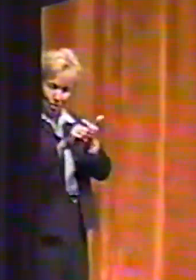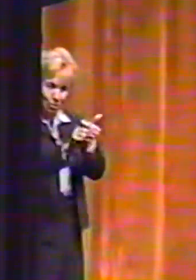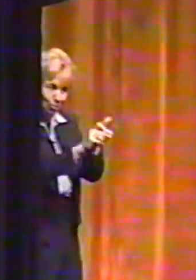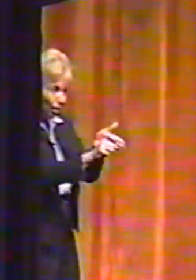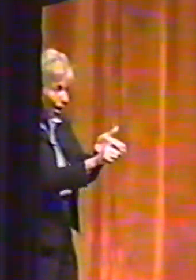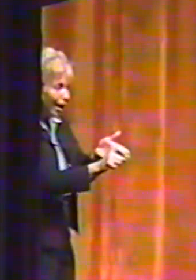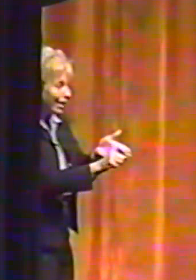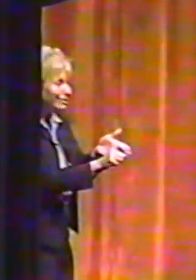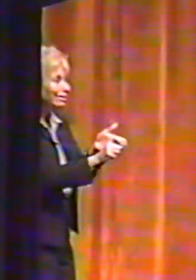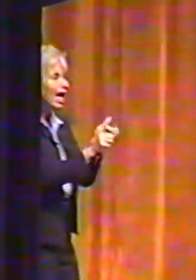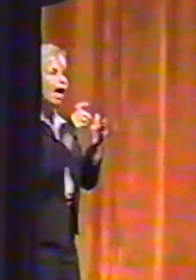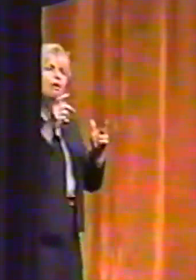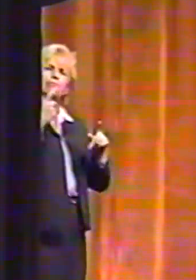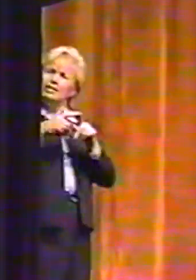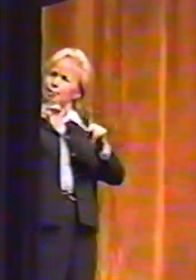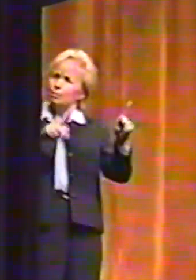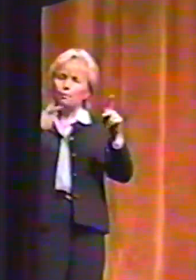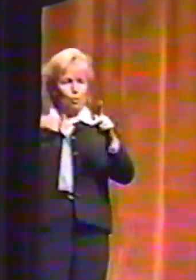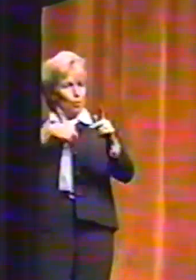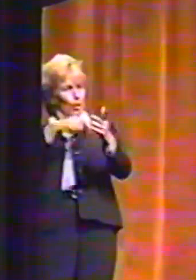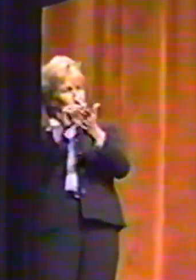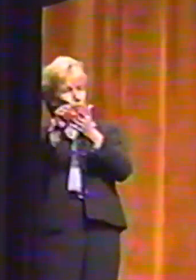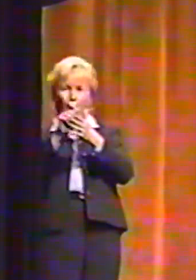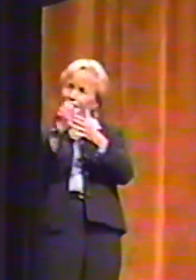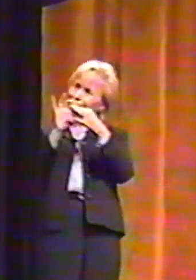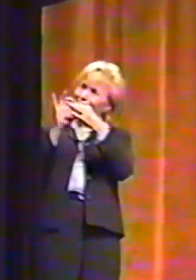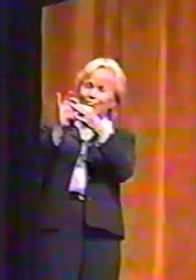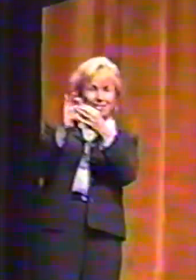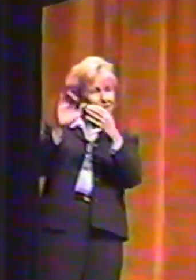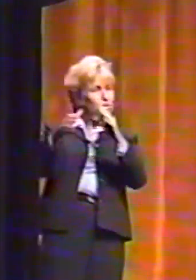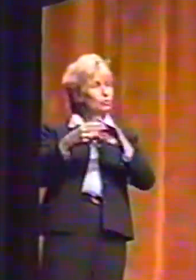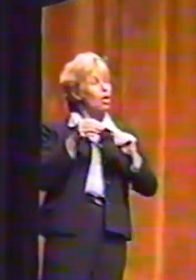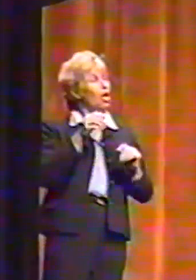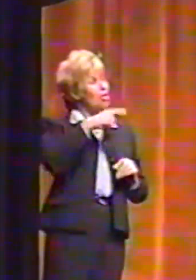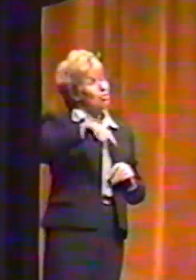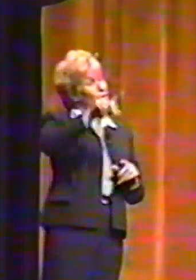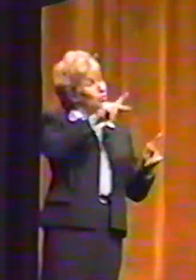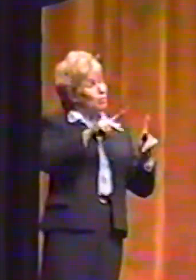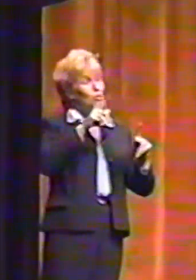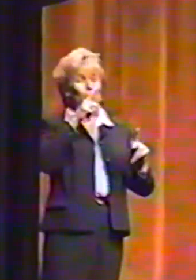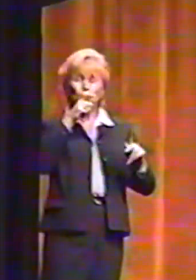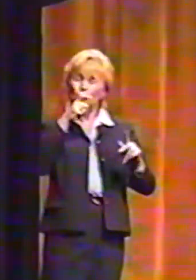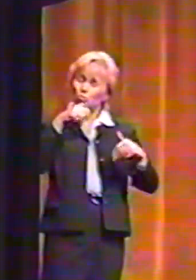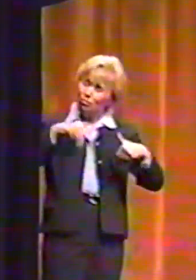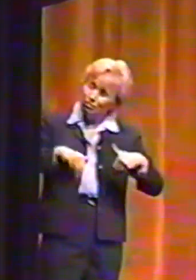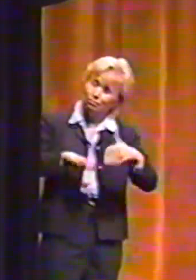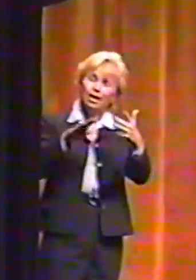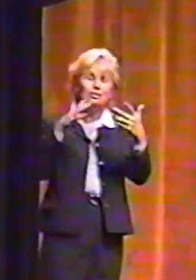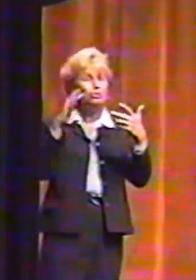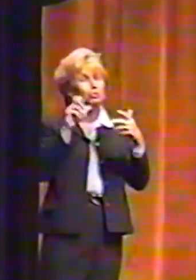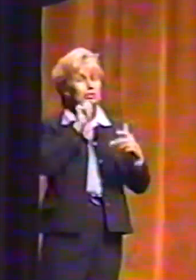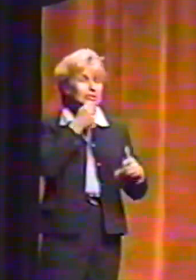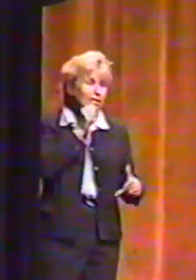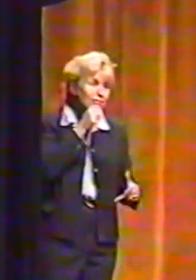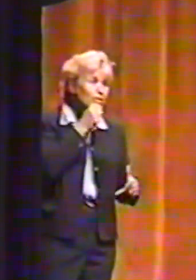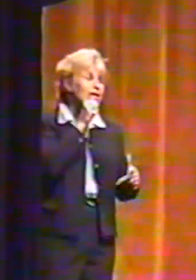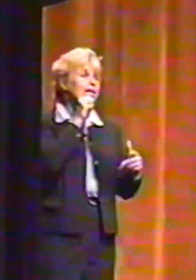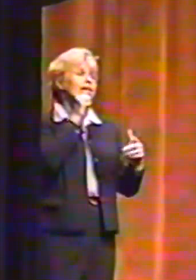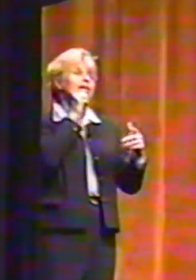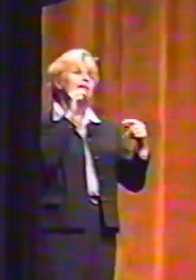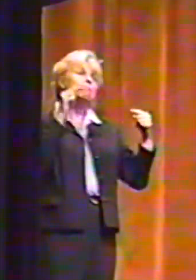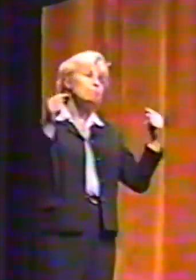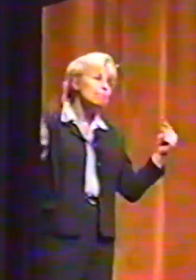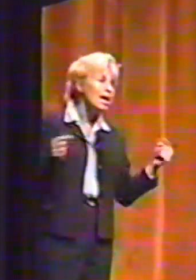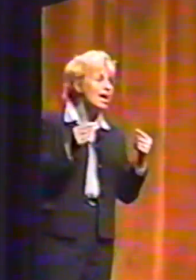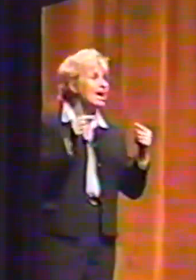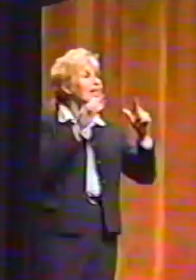the people we write about. They're the ones who faced hardship, and they're the ones who faced pain and fear, not us.